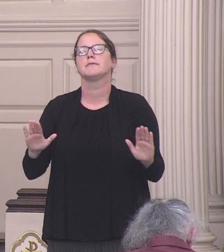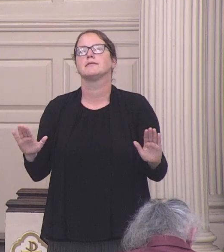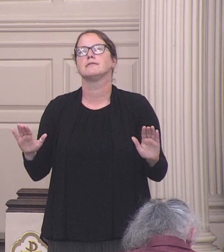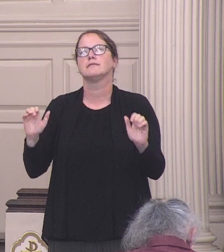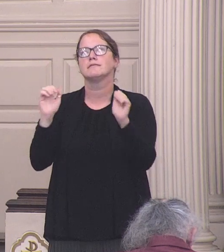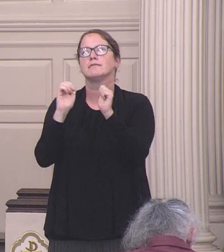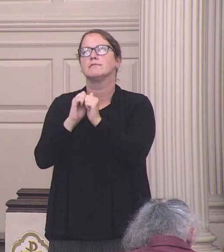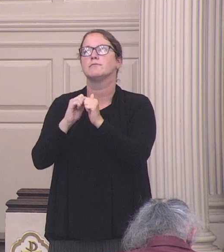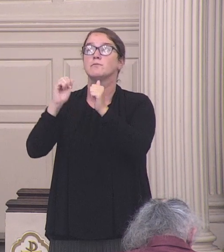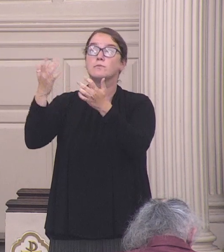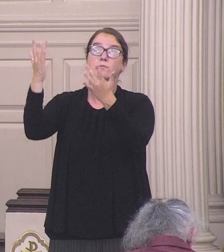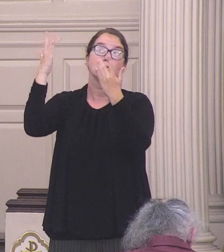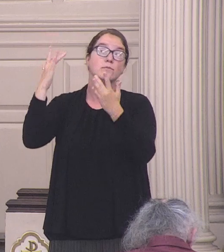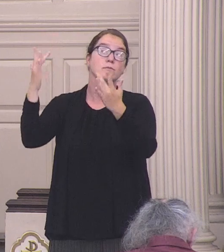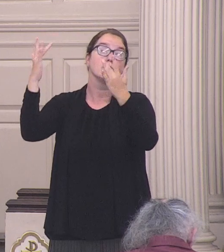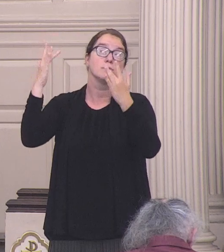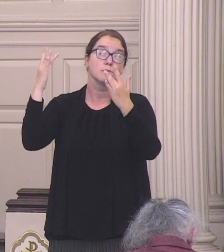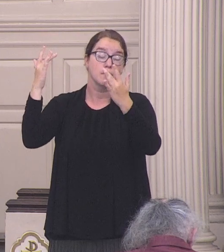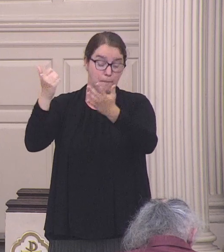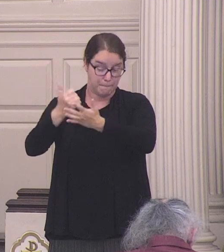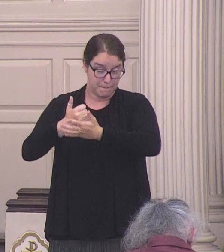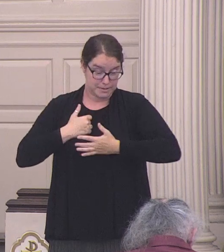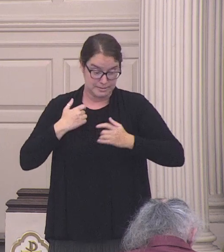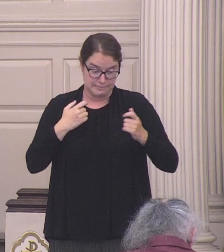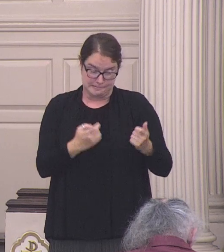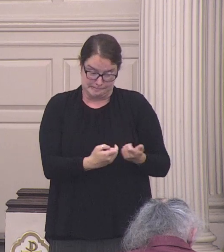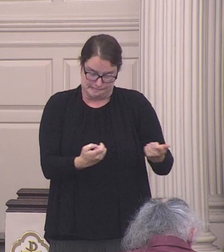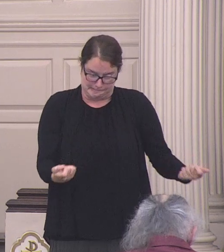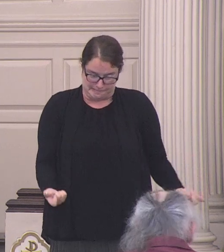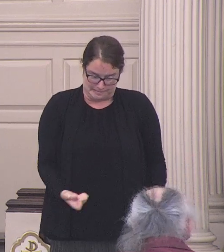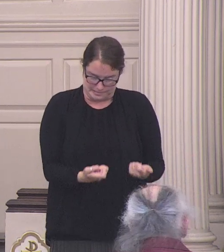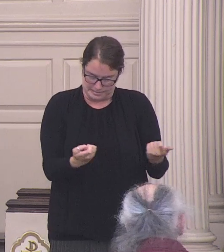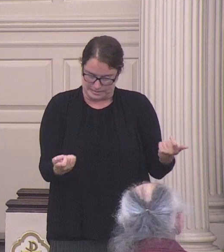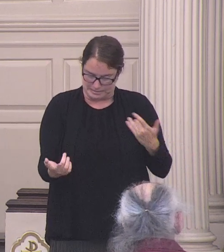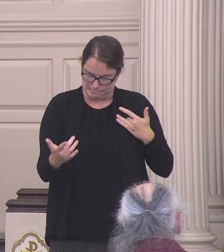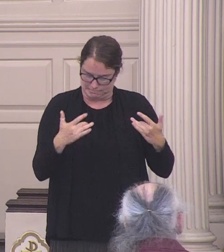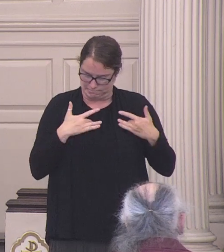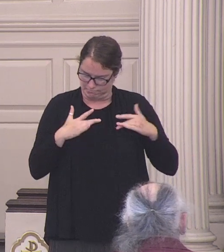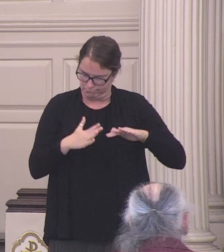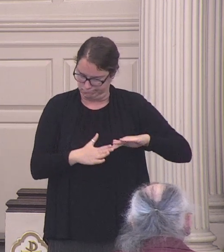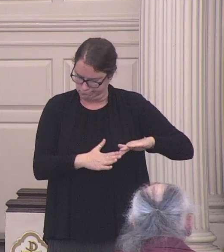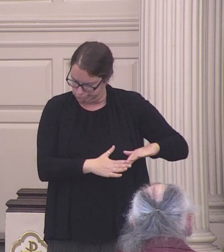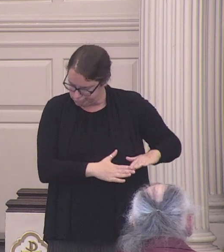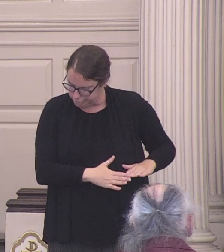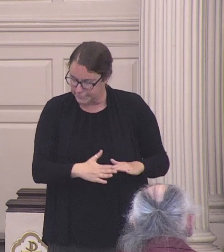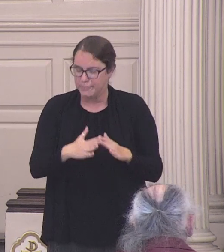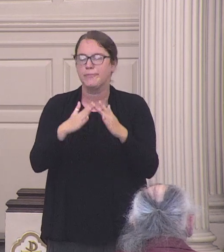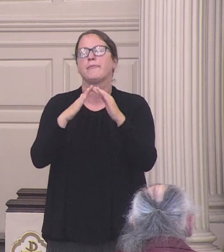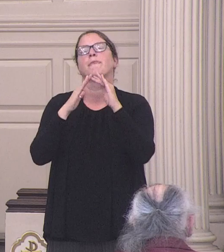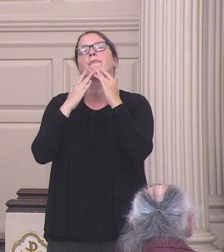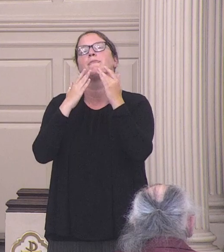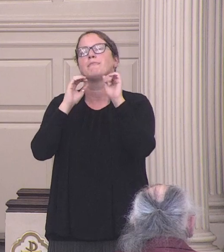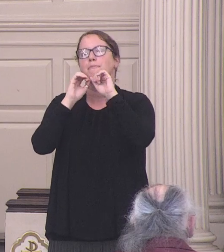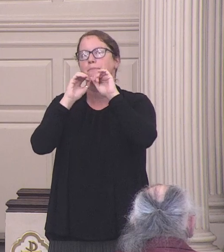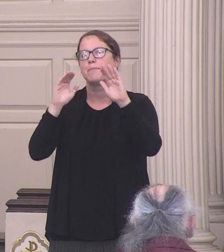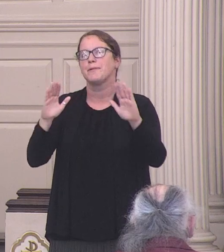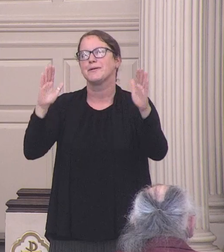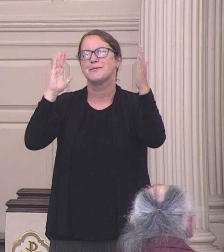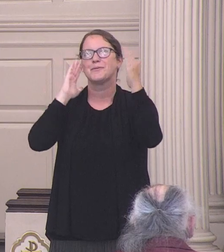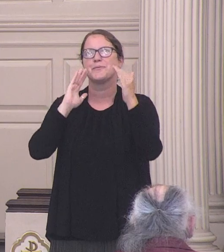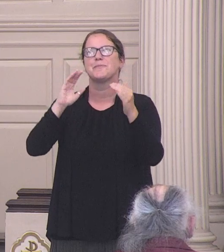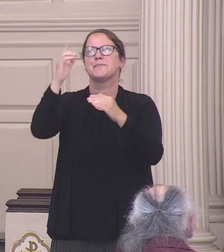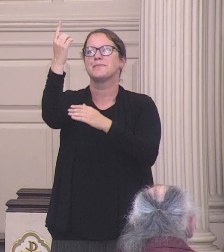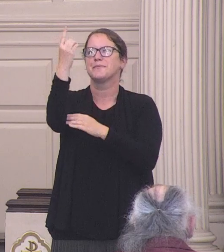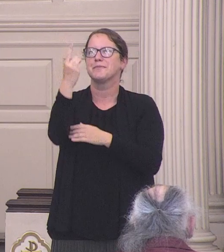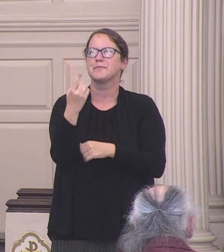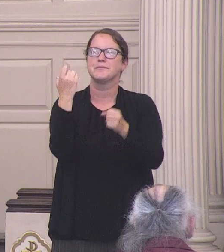your mercy we may always be free from sin and safe from all distress, as we await the blessed hope and the